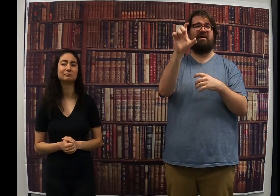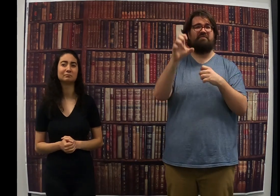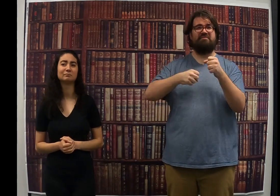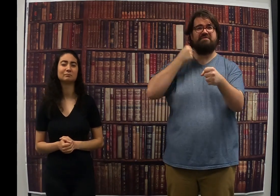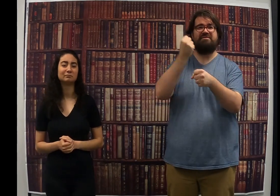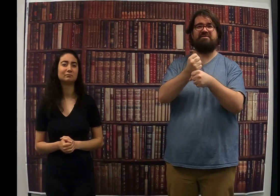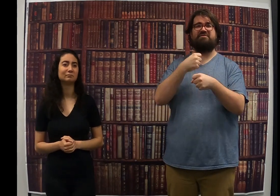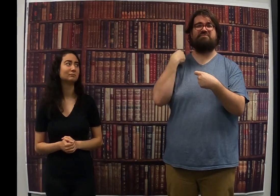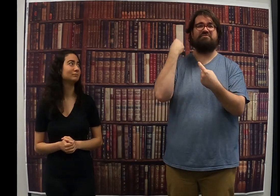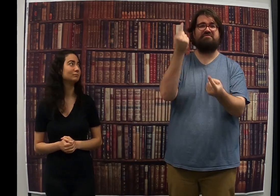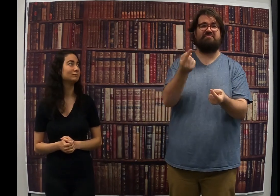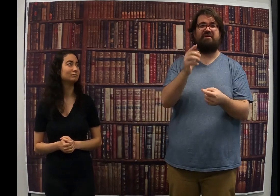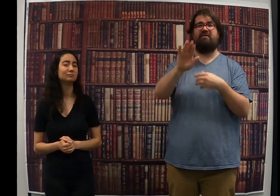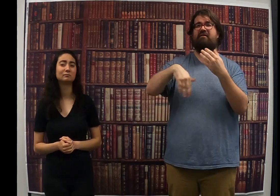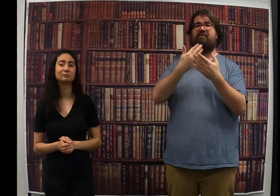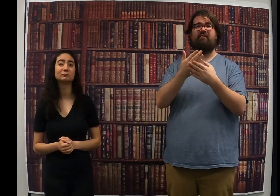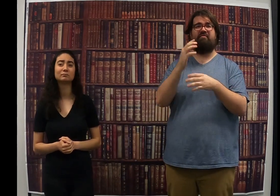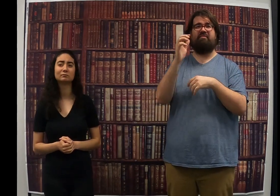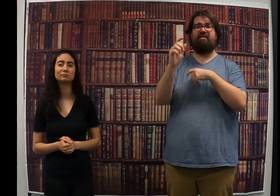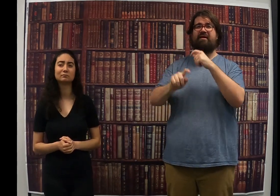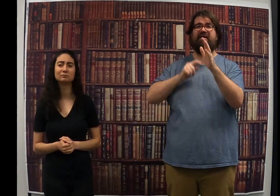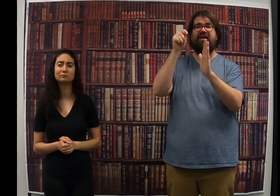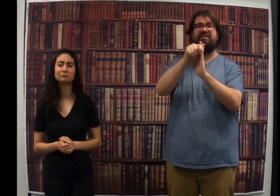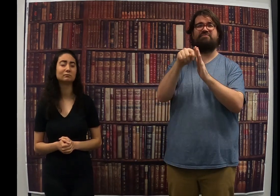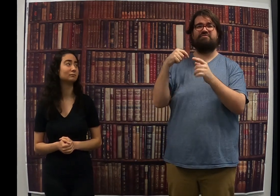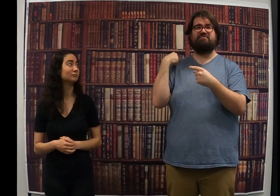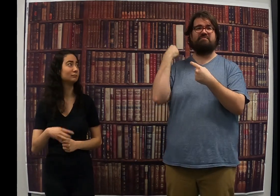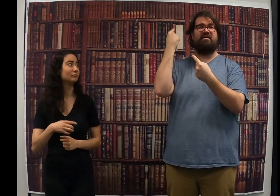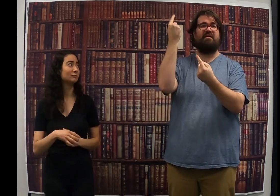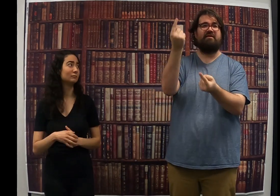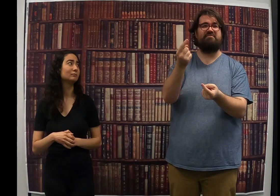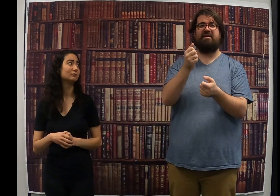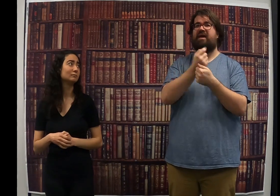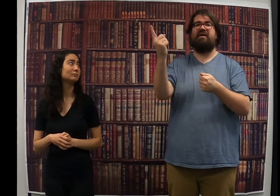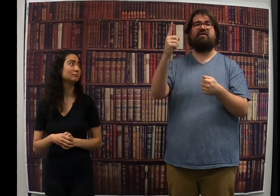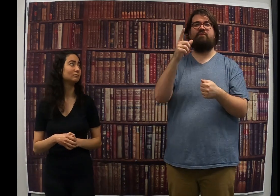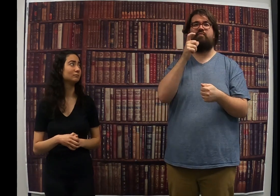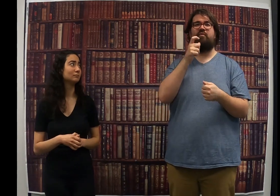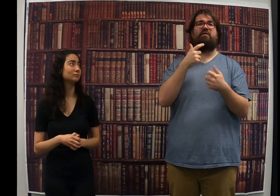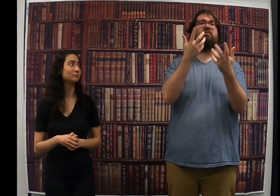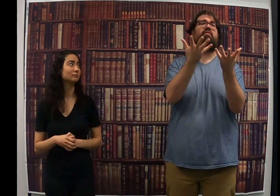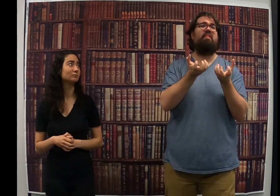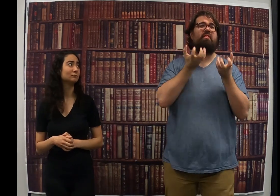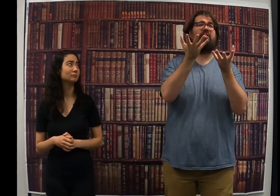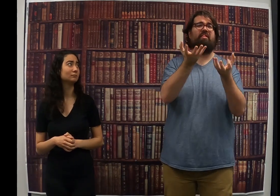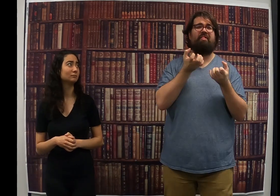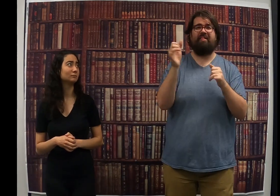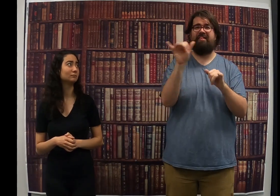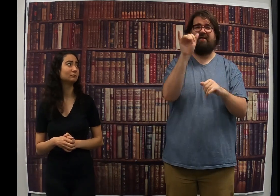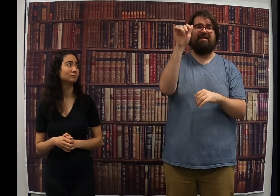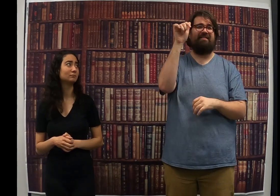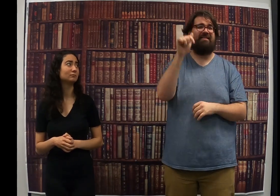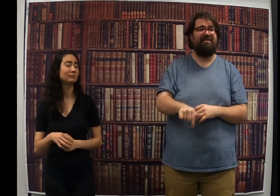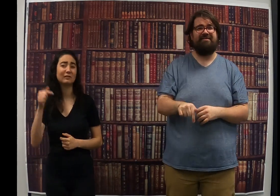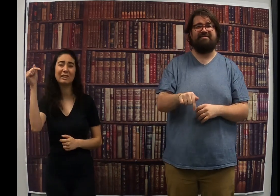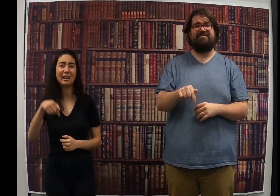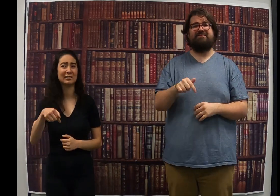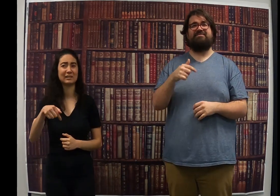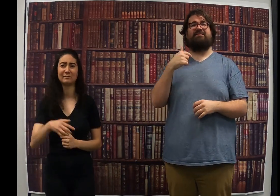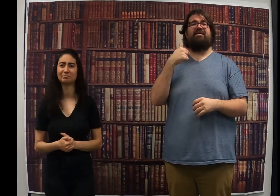many centuries, in all the long ages past, anyone who pined away like